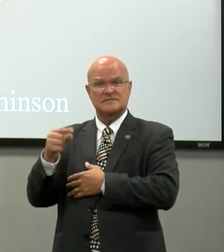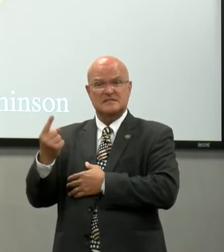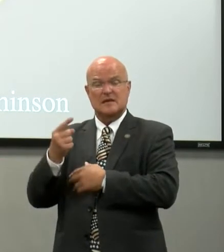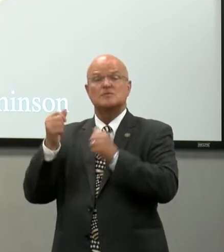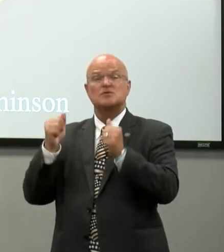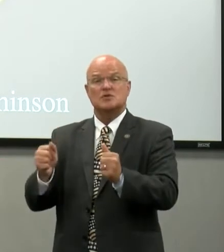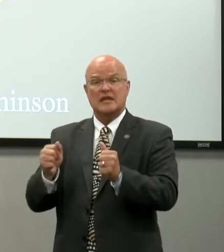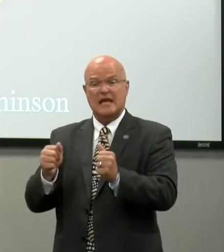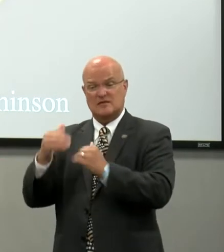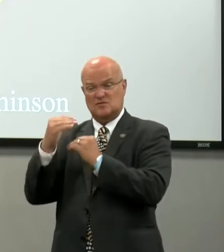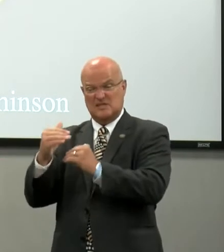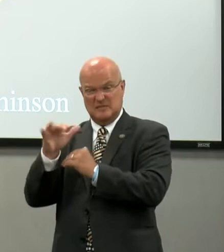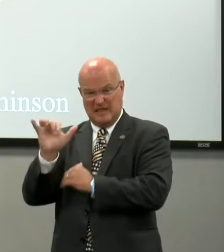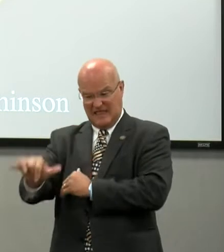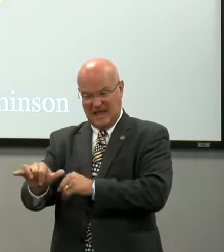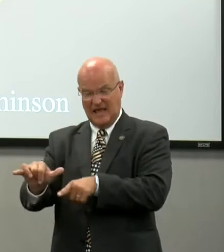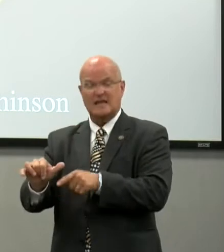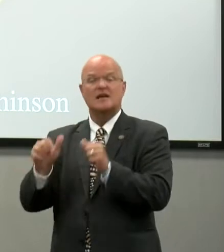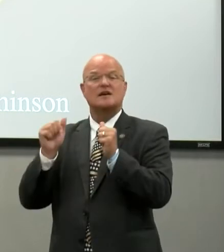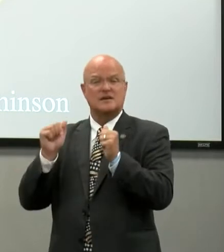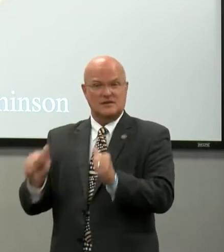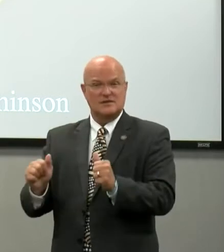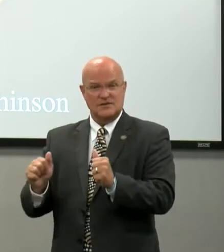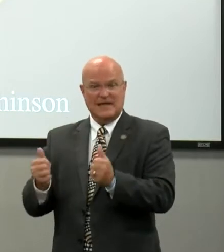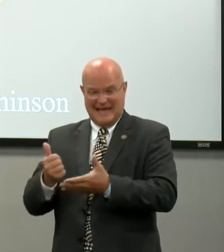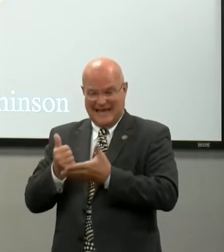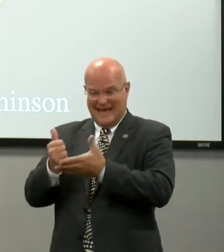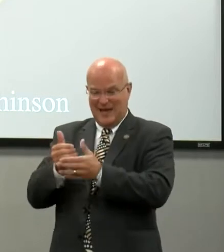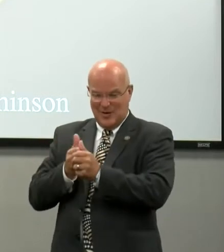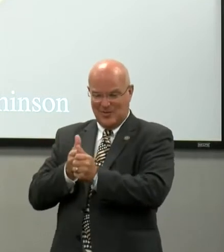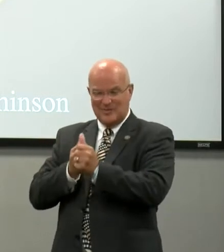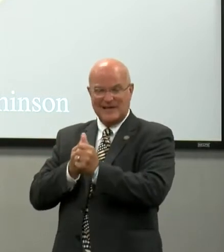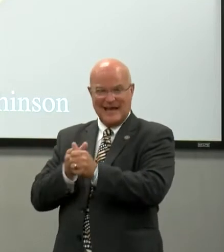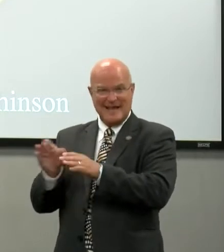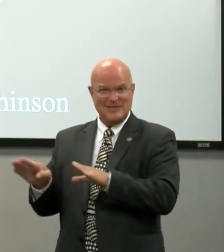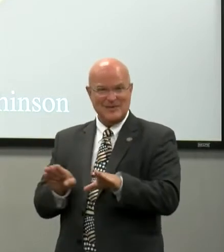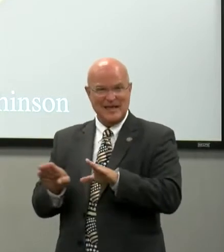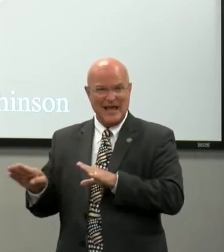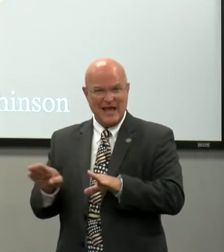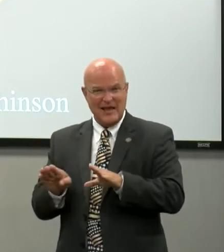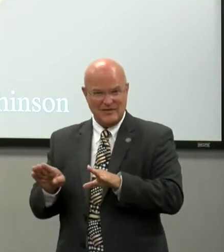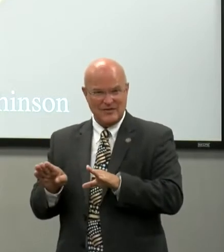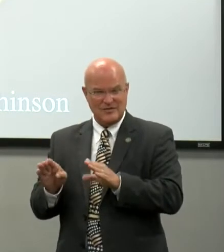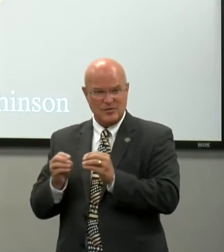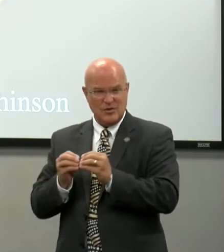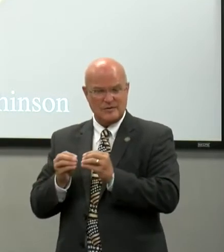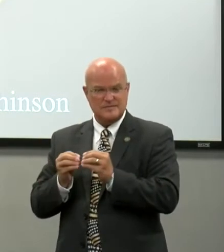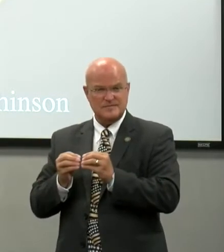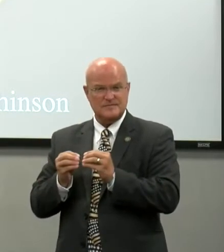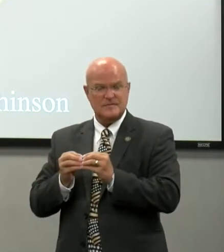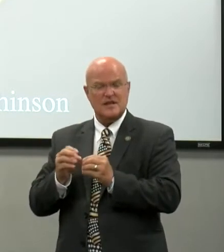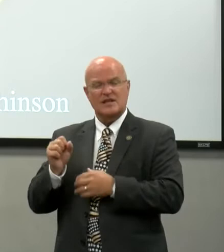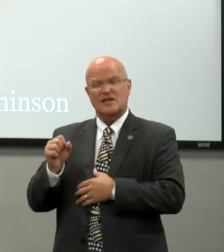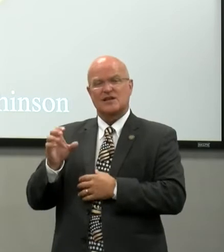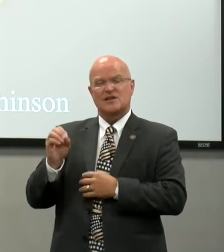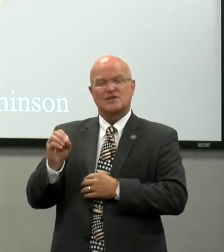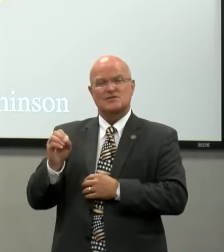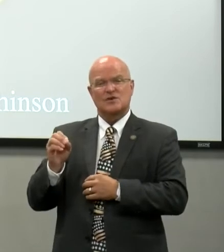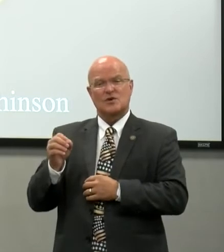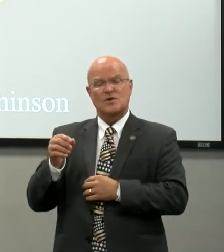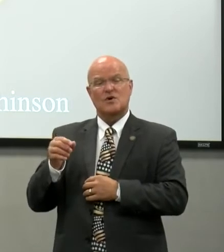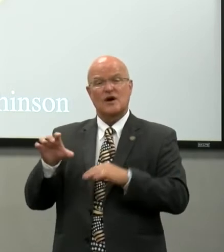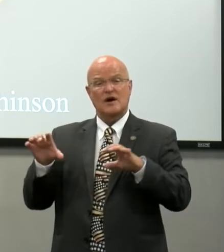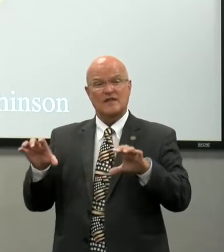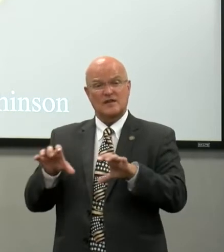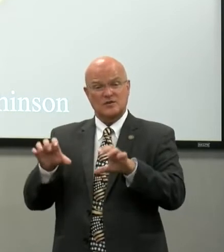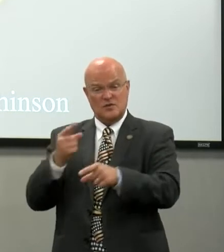something you can put restrictions in, you can help guide the behavior to a greater extent. And so they're doing